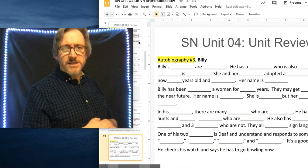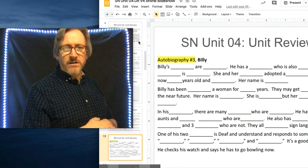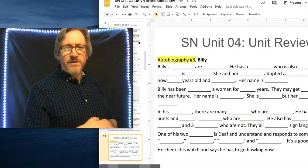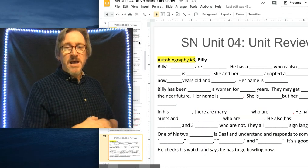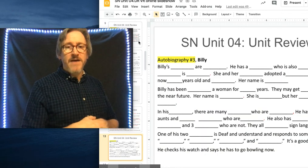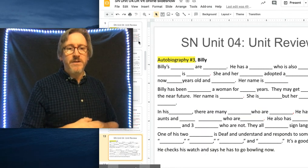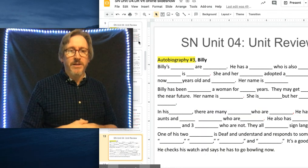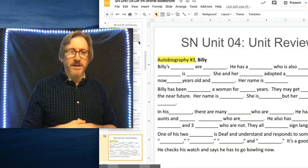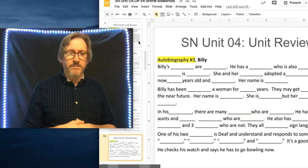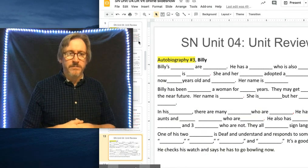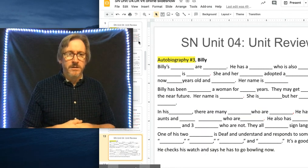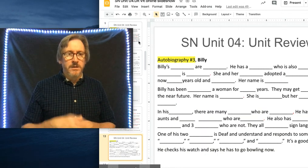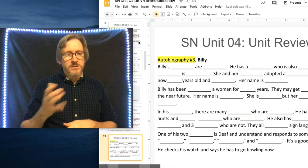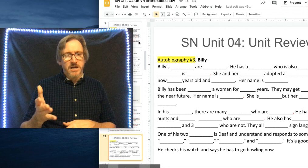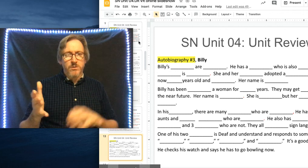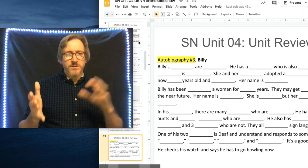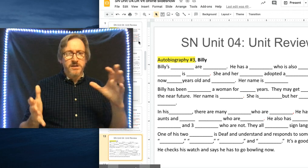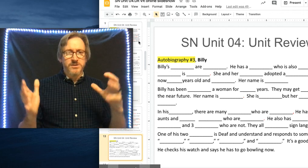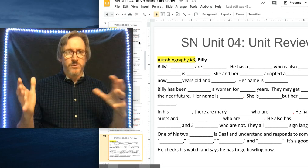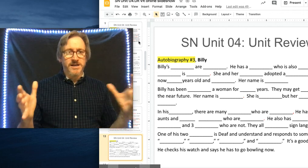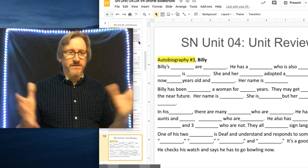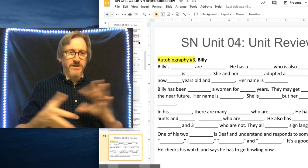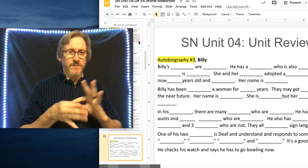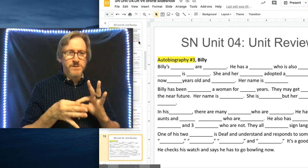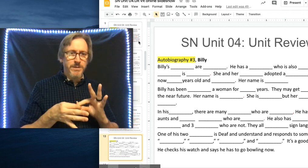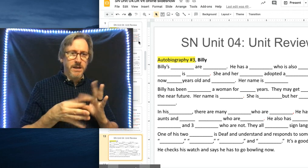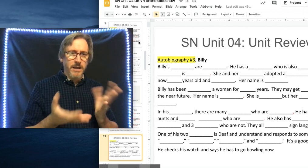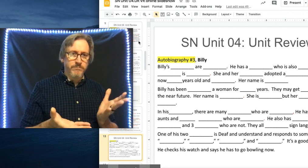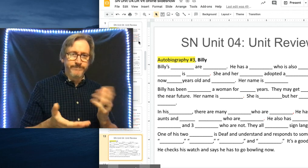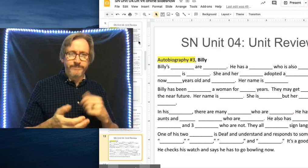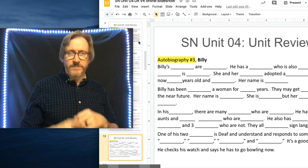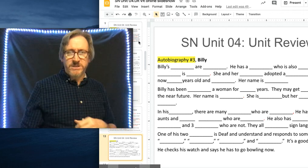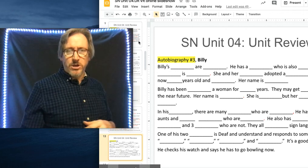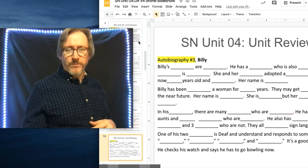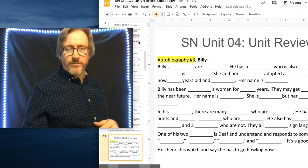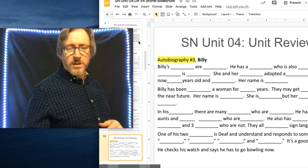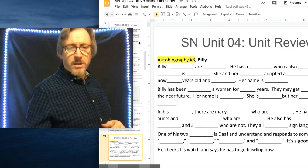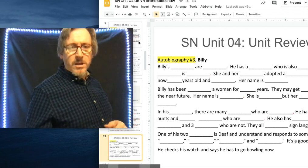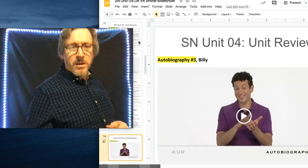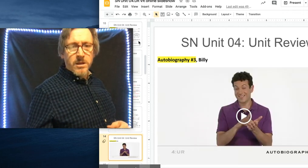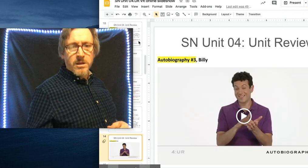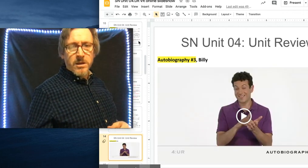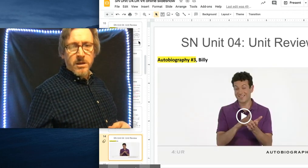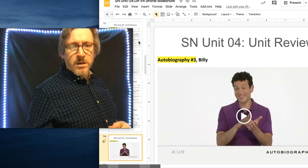story itself, and then Billy. Tyrone tells a story as if he was Billy. So,